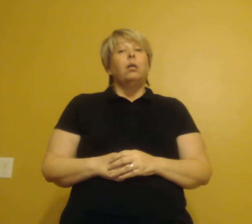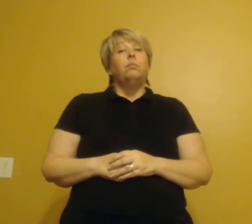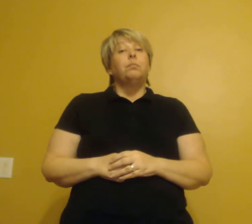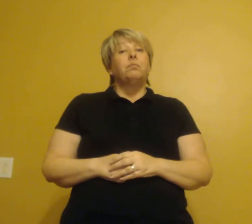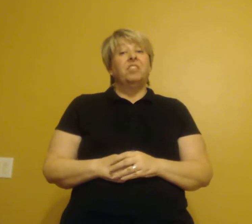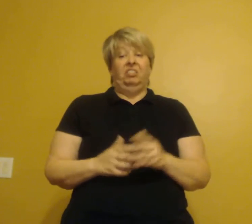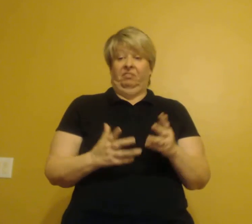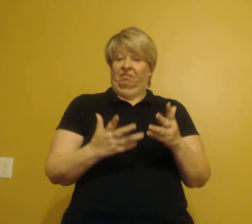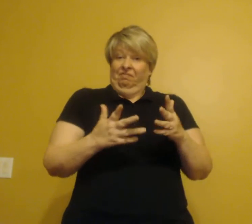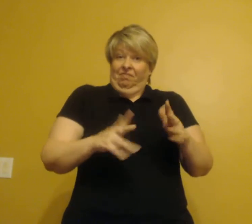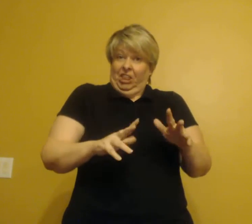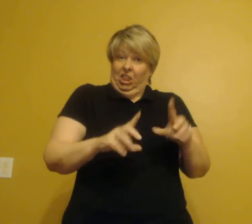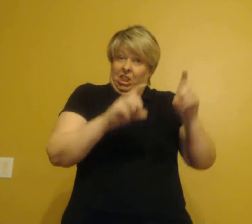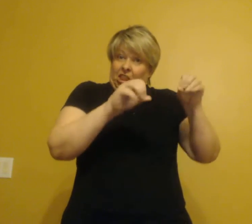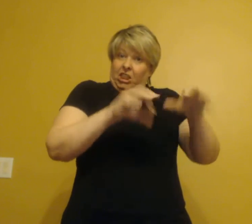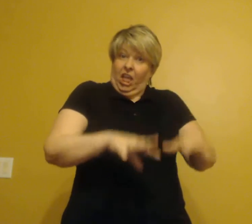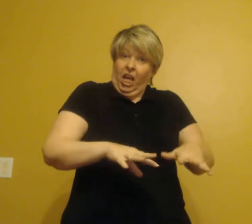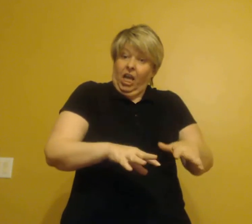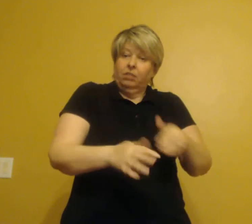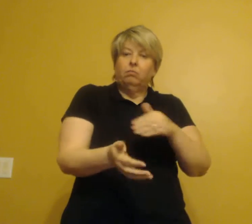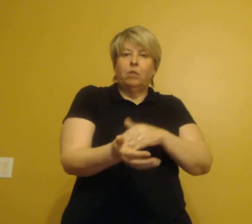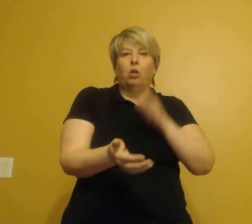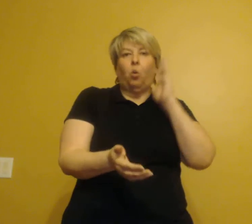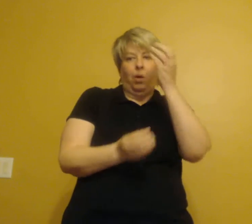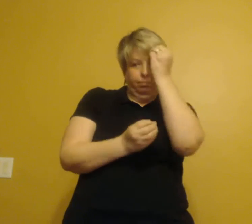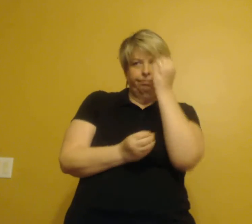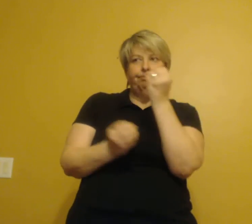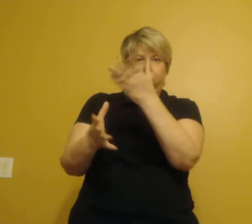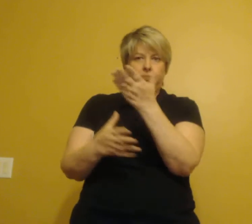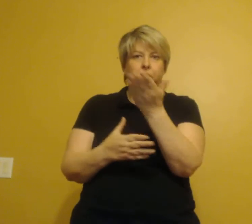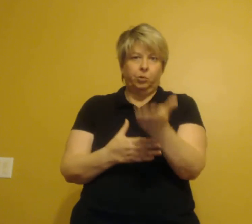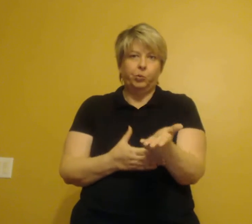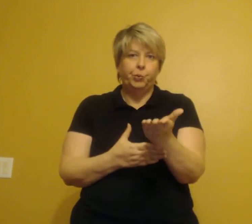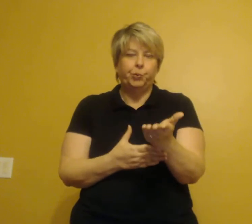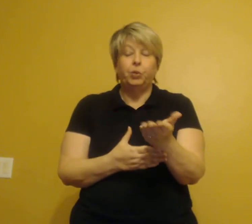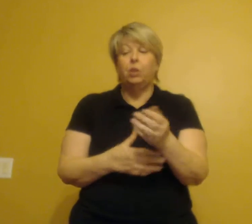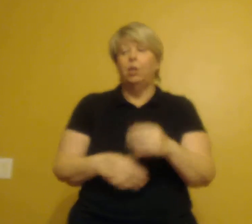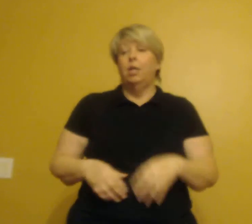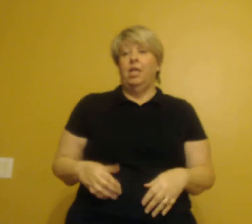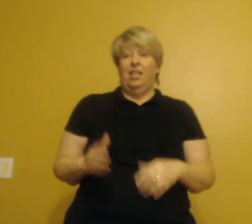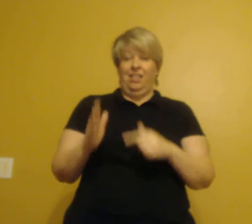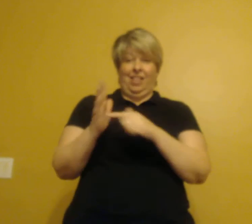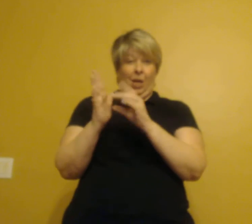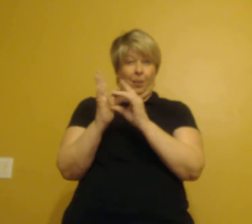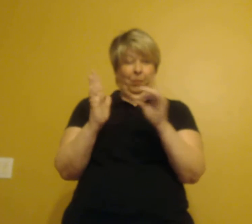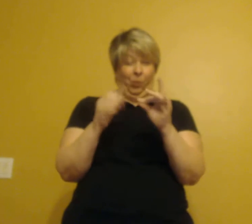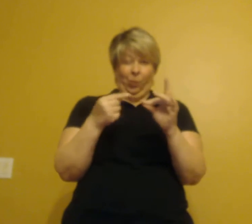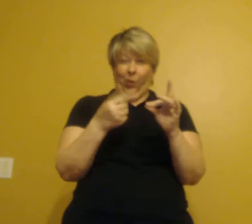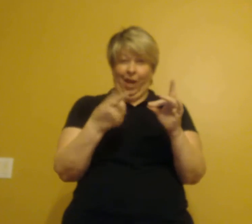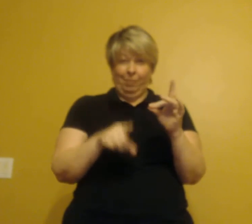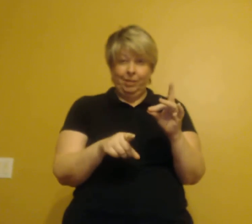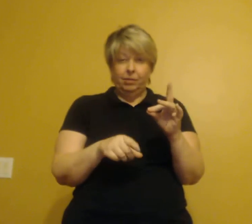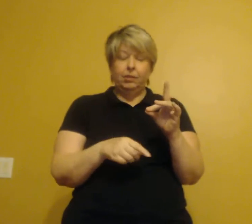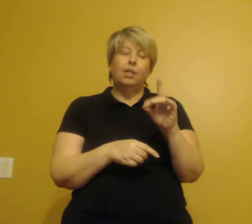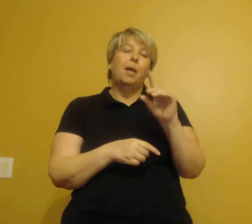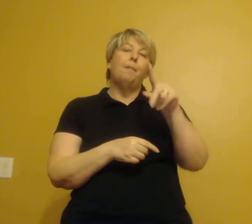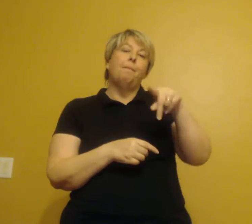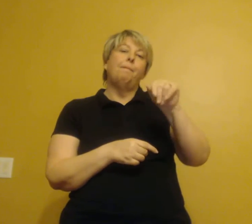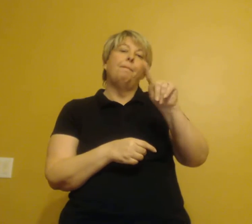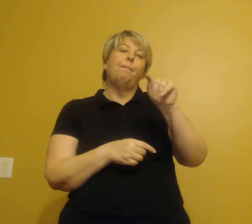that before you leave, and those pieces of tissue will be sent to a pathologist at the hospital who will give a reading